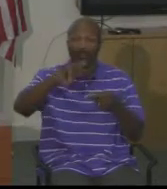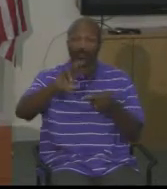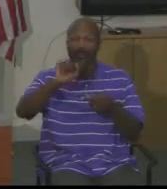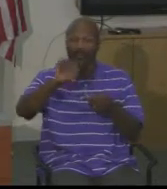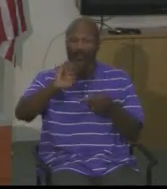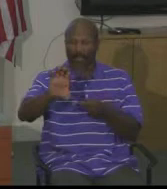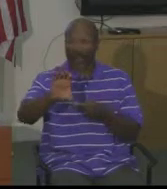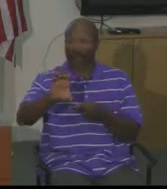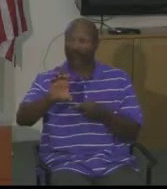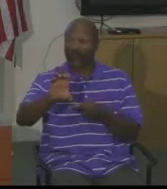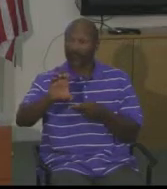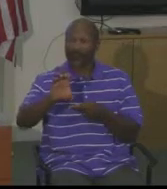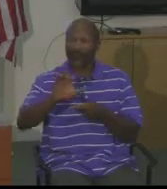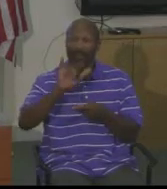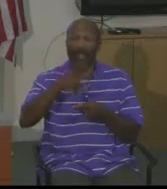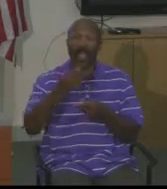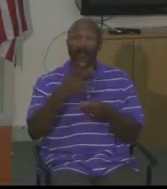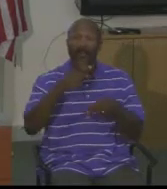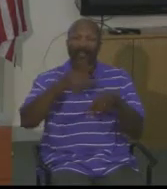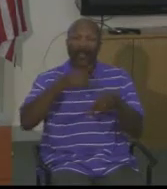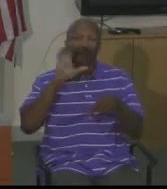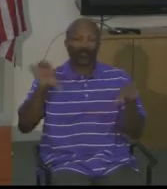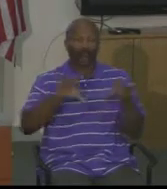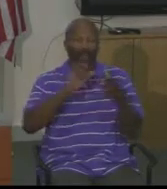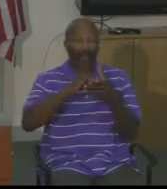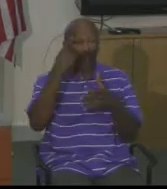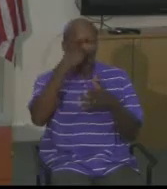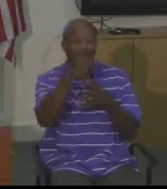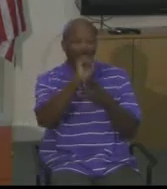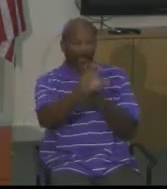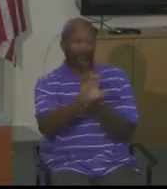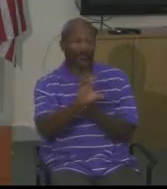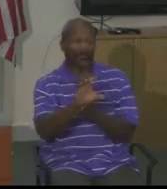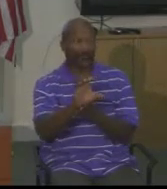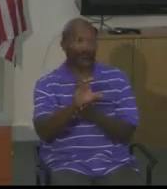How many times am I going to do something per second?